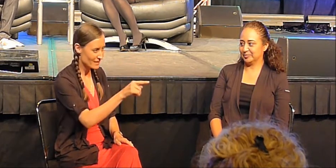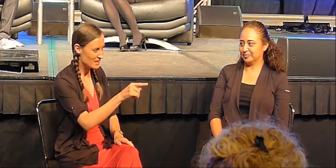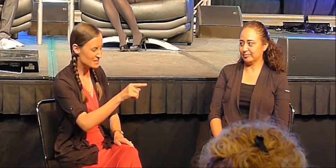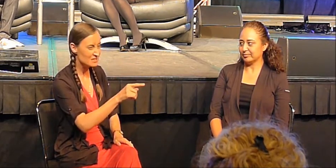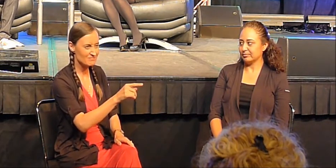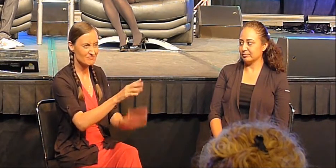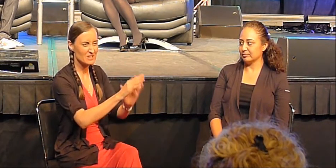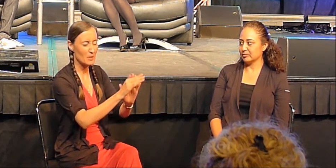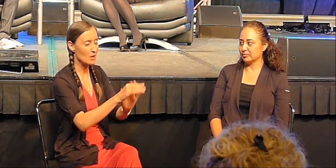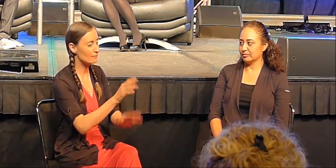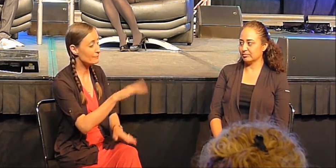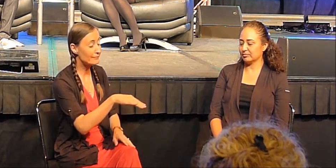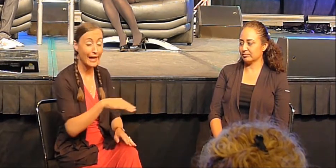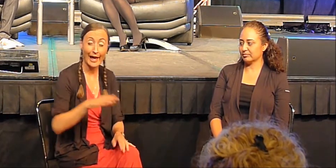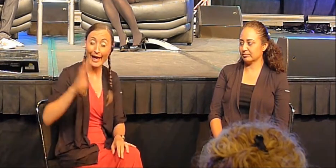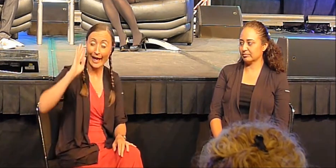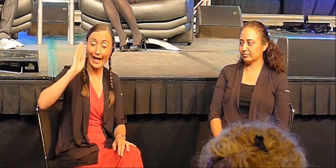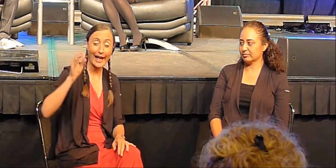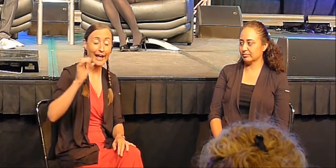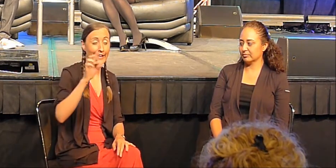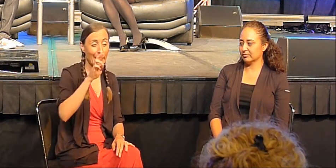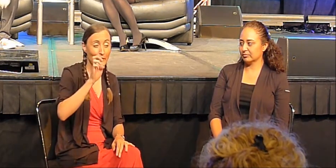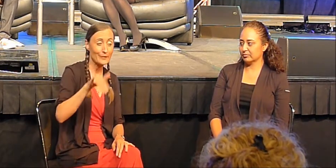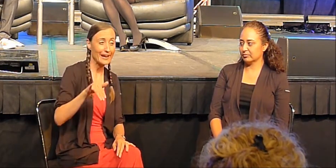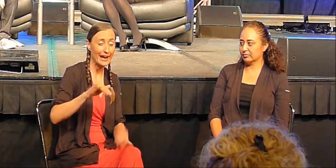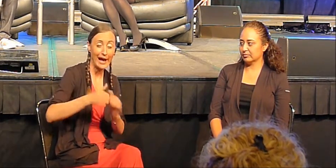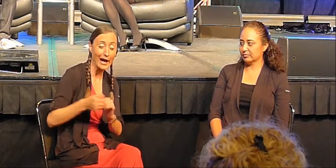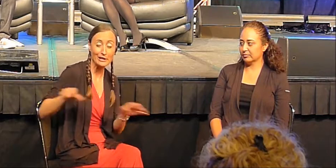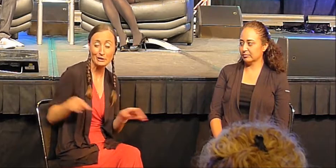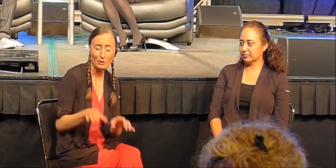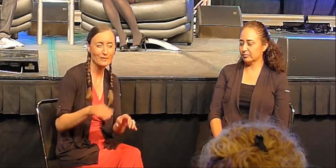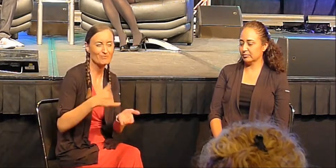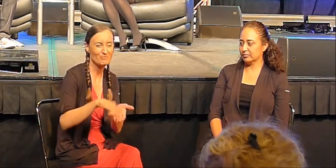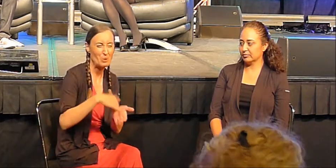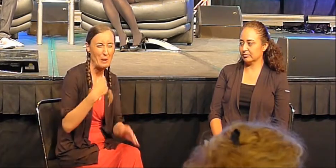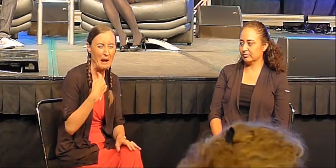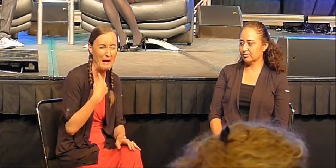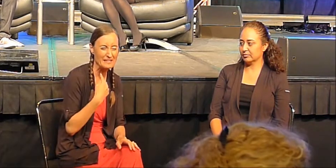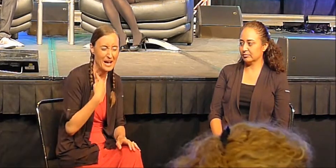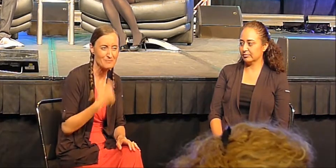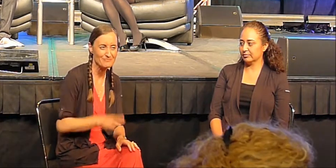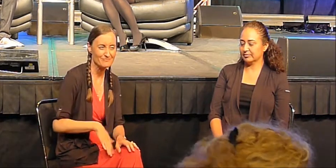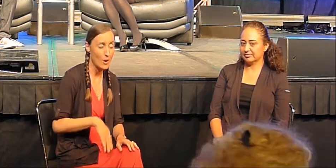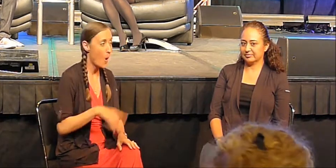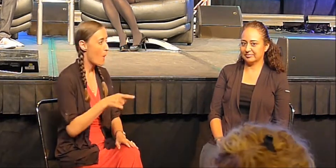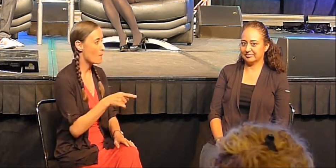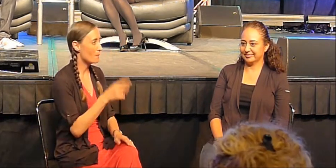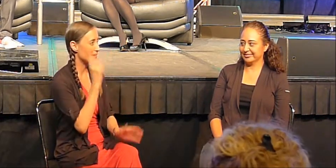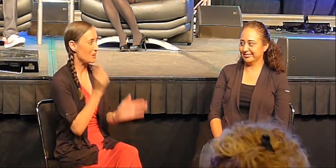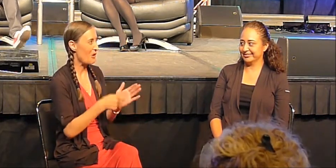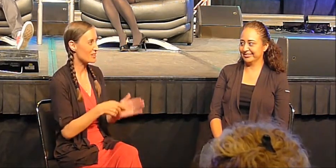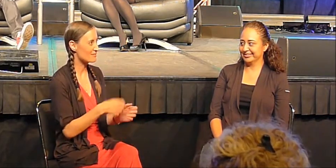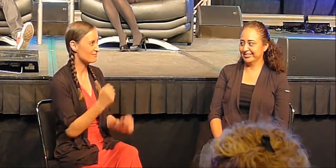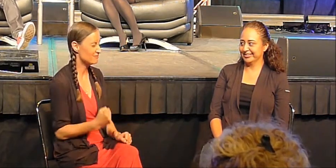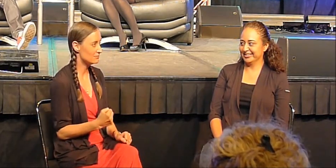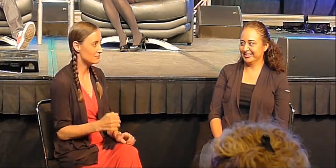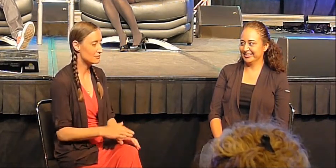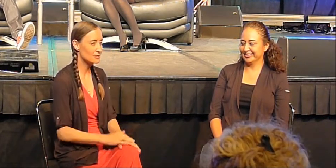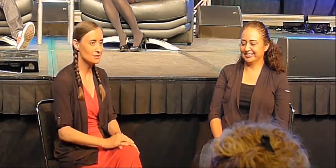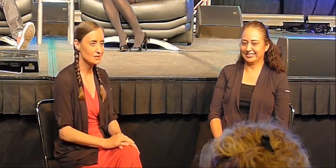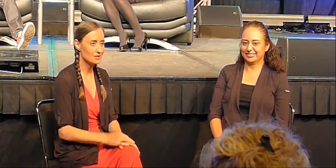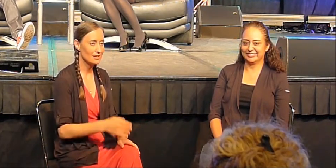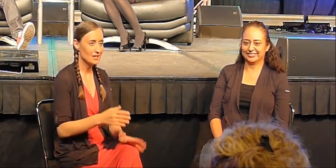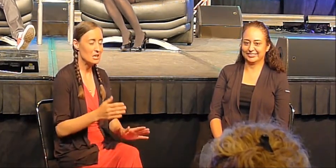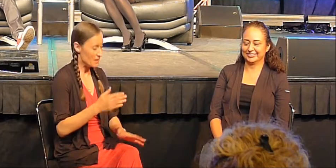hey, Cary, how you doing? Just like that. And I'm thinking, oh, he doesn't know. Perfect. I go, fine,